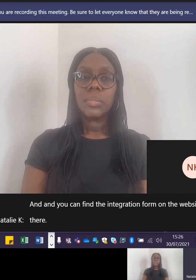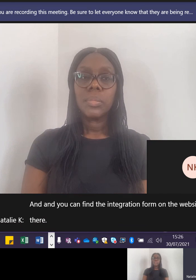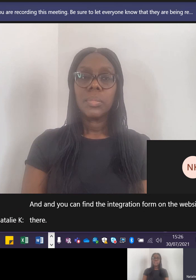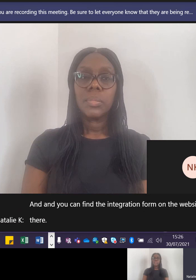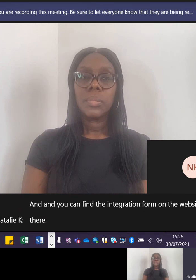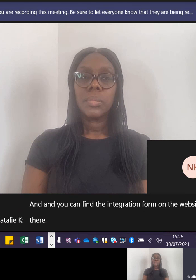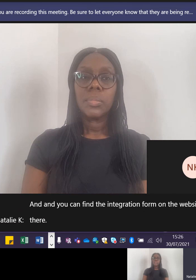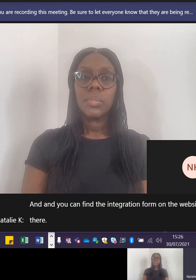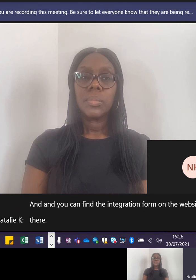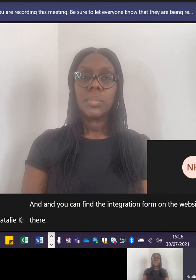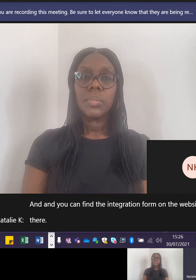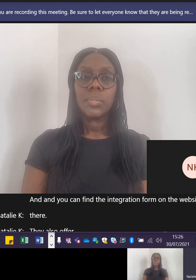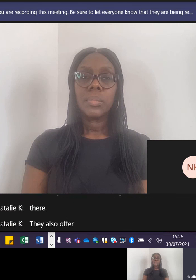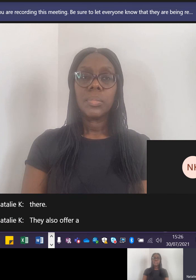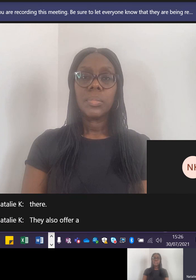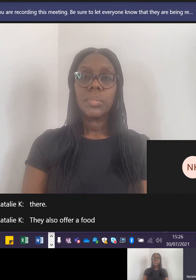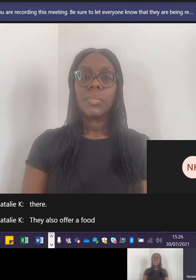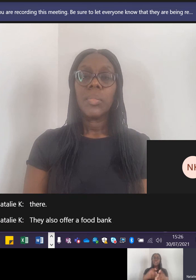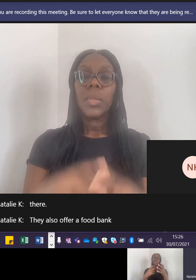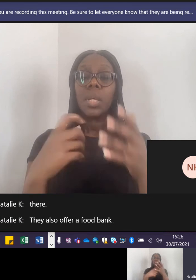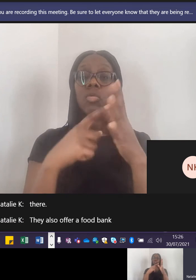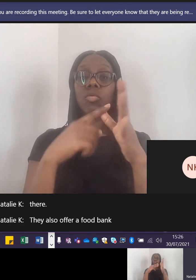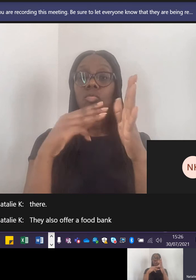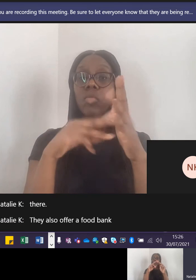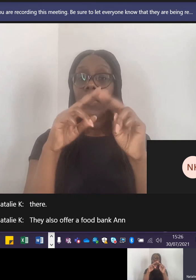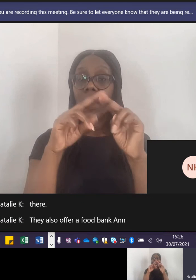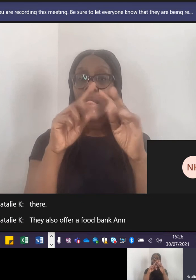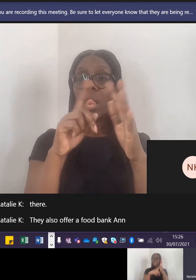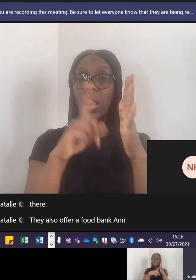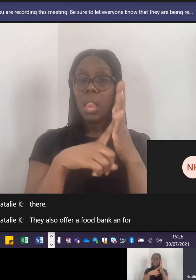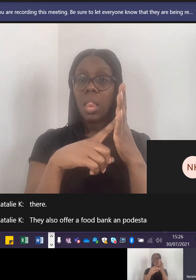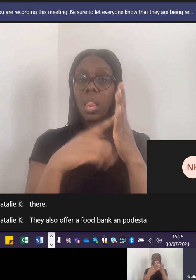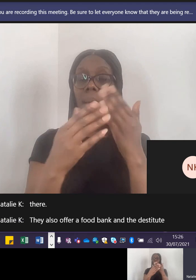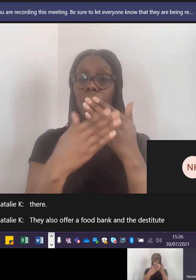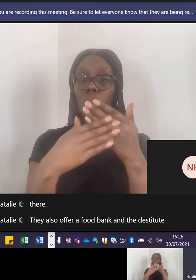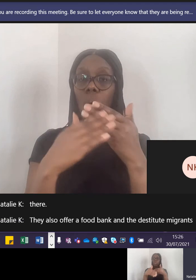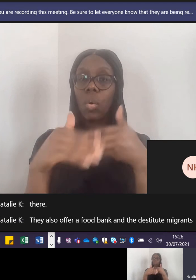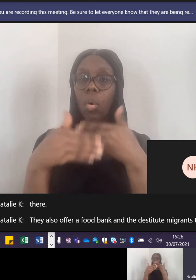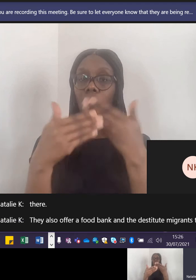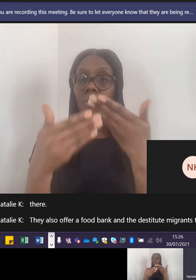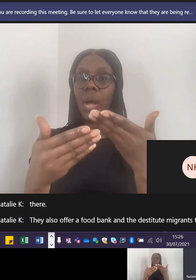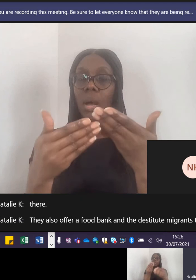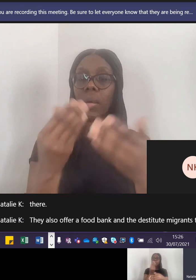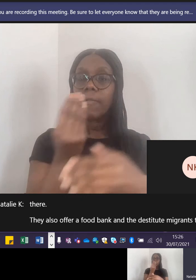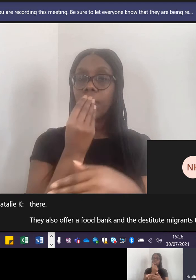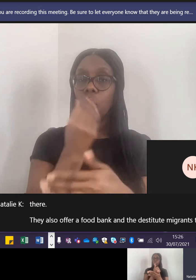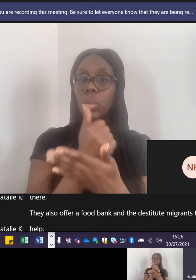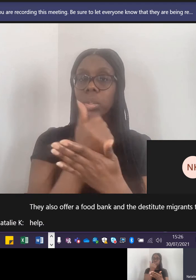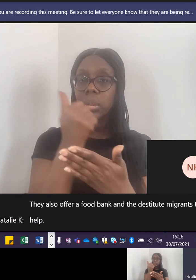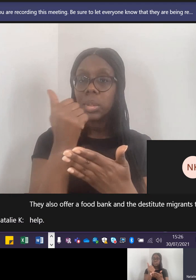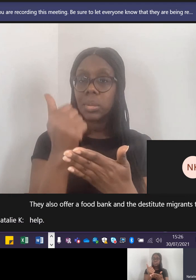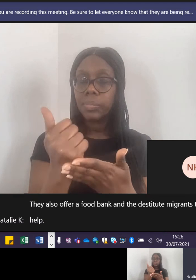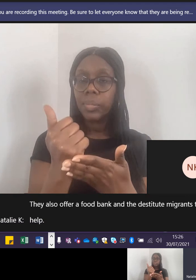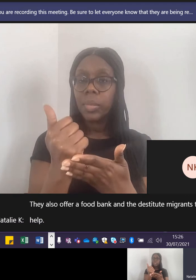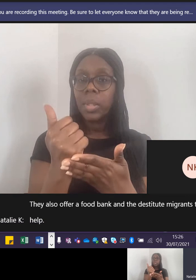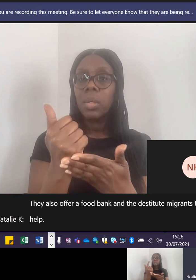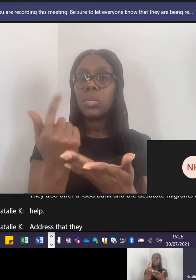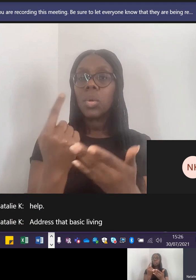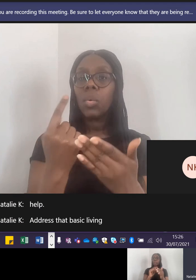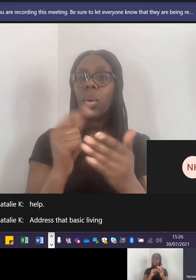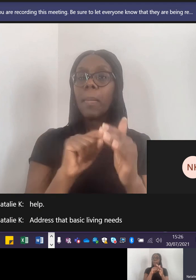They also offer a food bank for destitute migrants to help address their basic